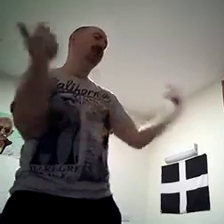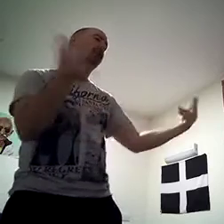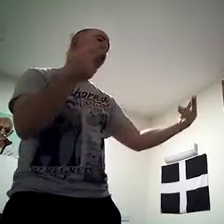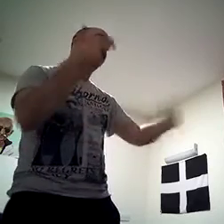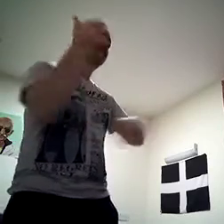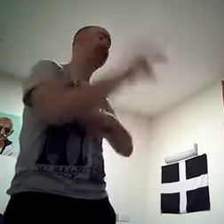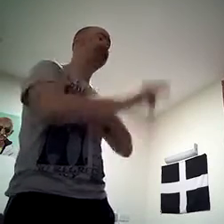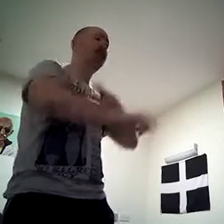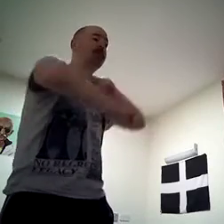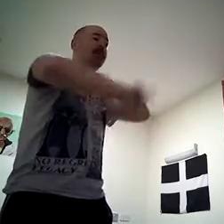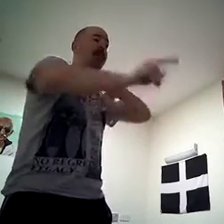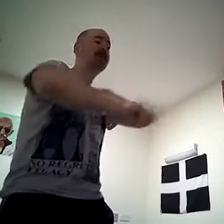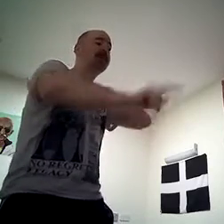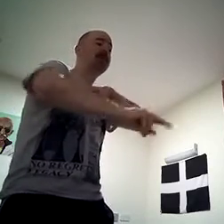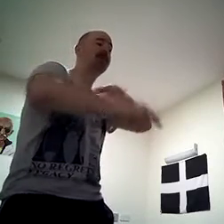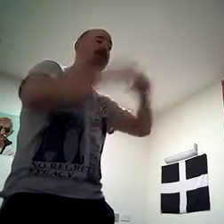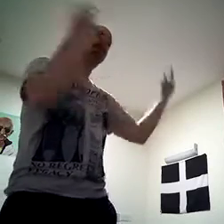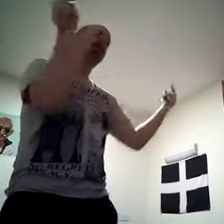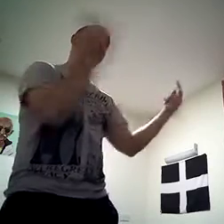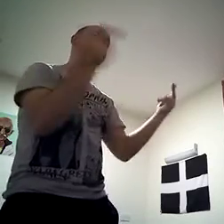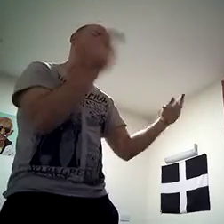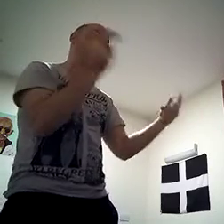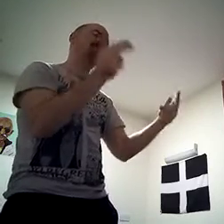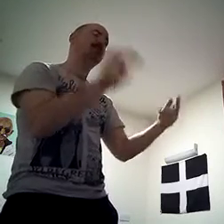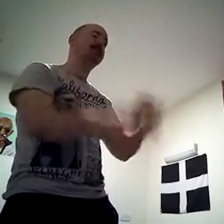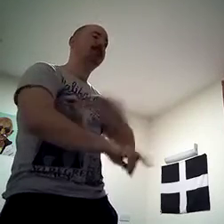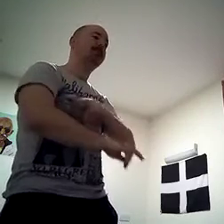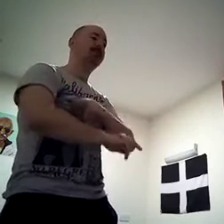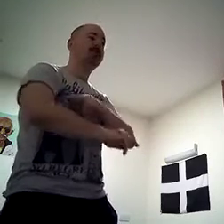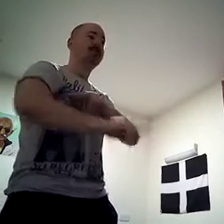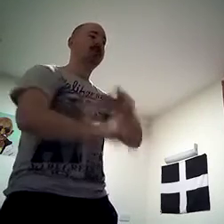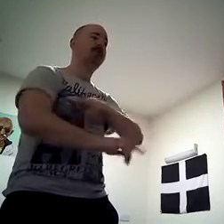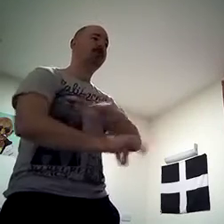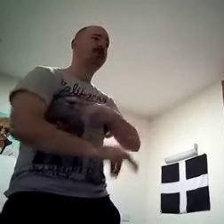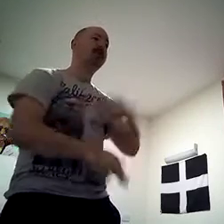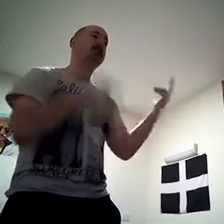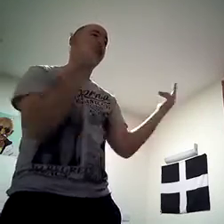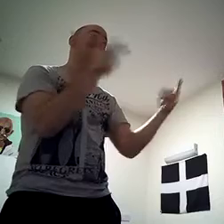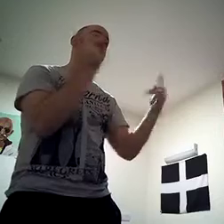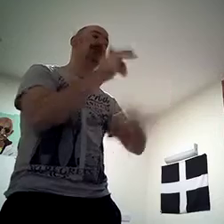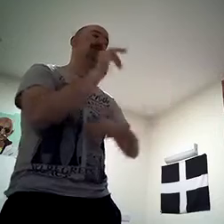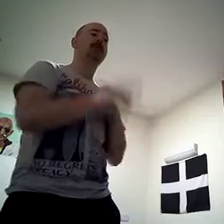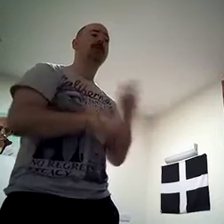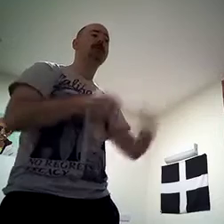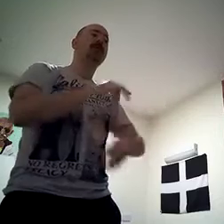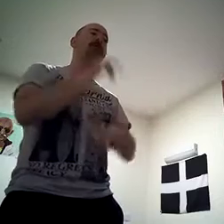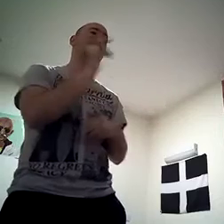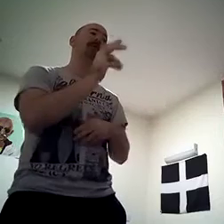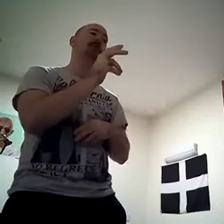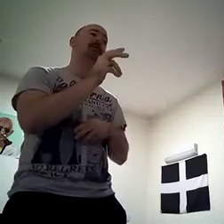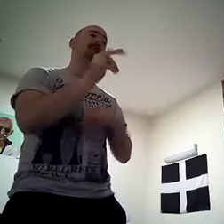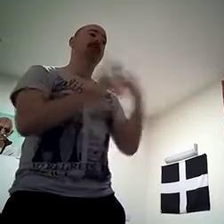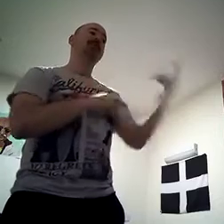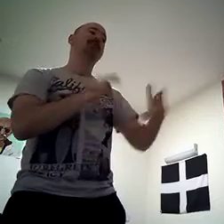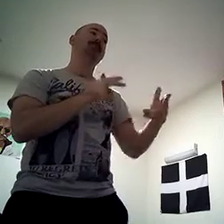Hey, Candy Pop, I just met you, but 666 is my number, so call me maybe. Where you think you're going, baby? Hey, I just met